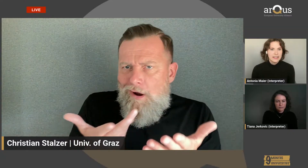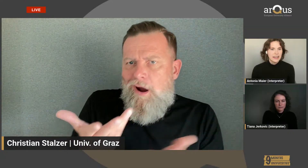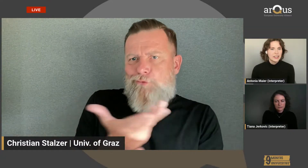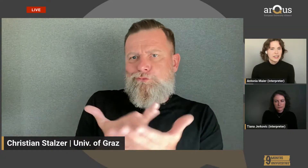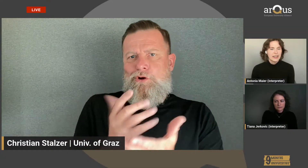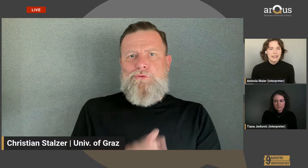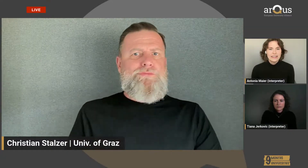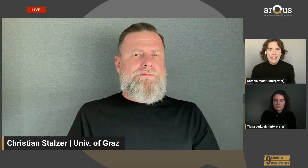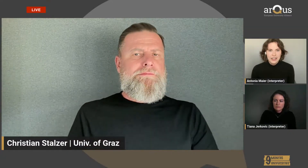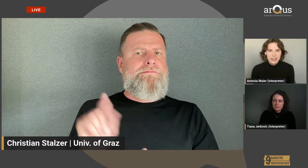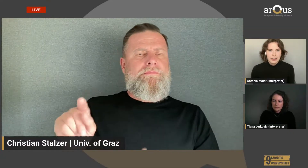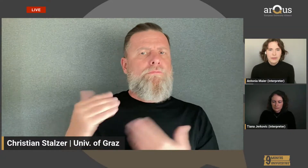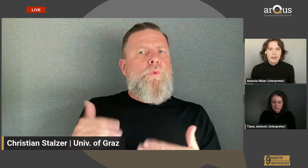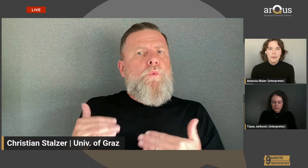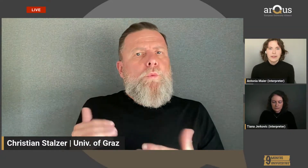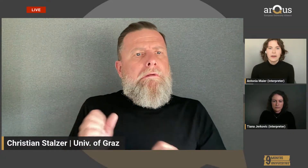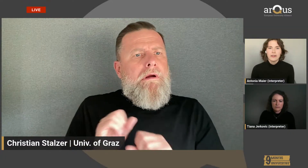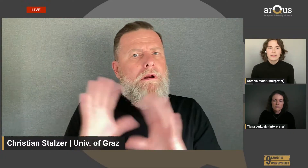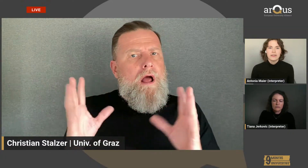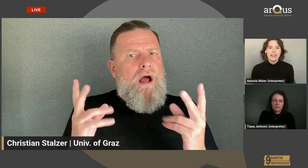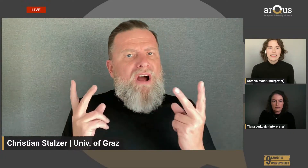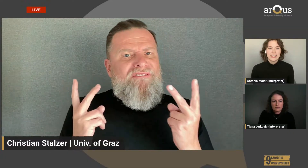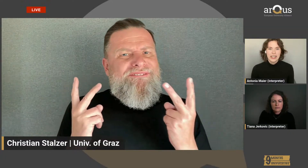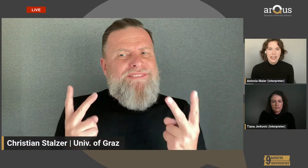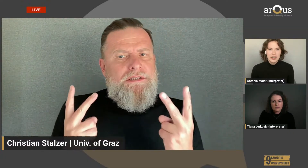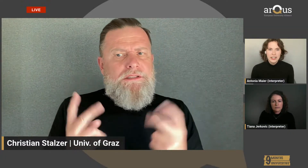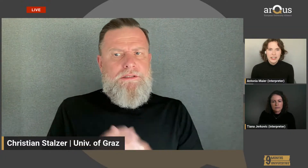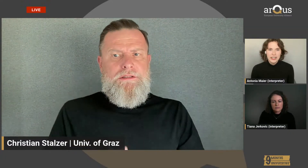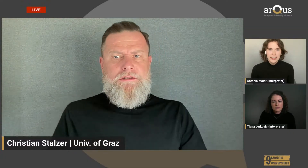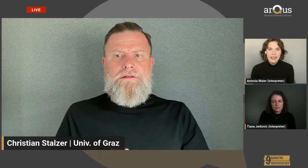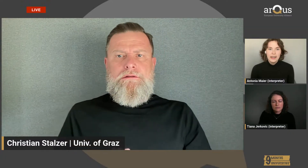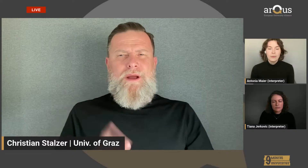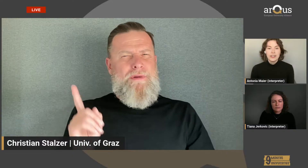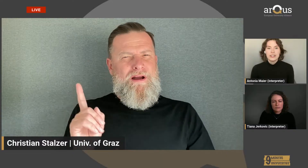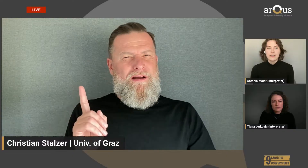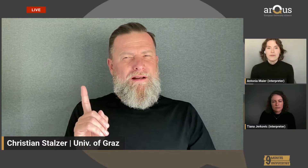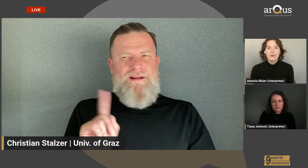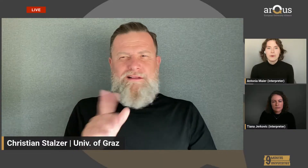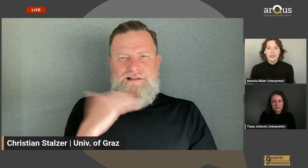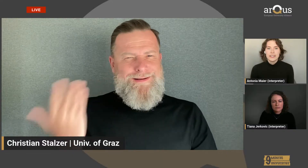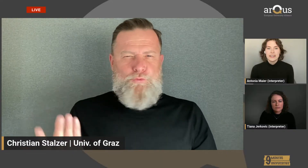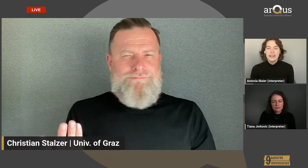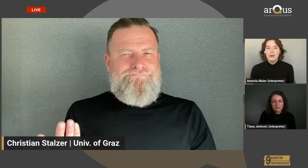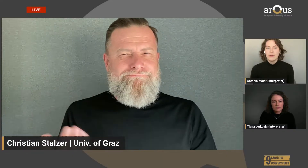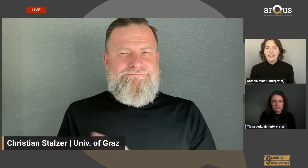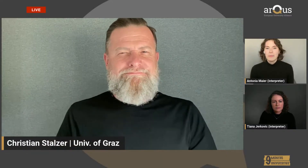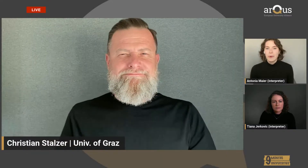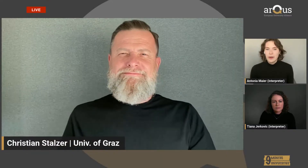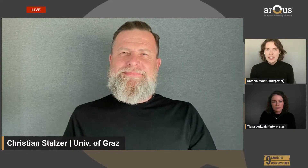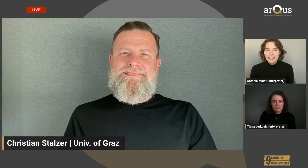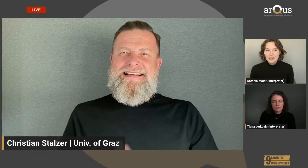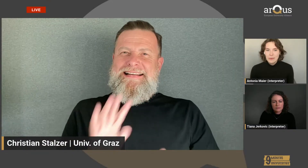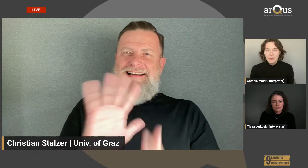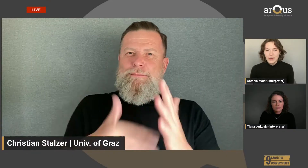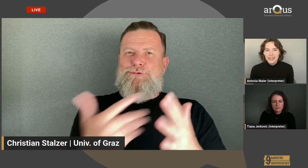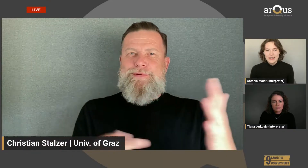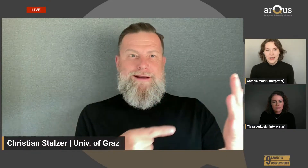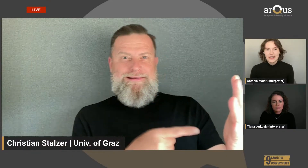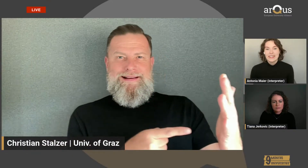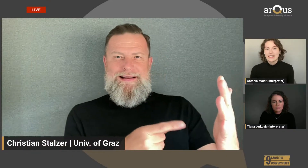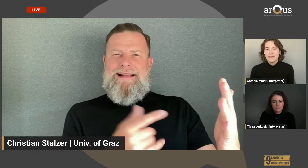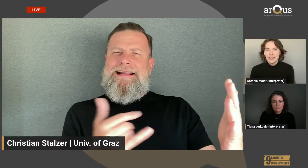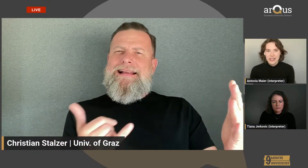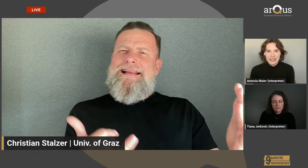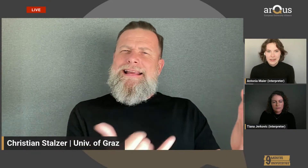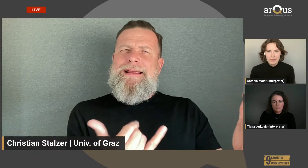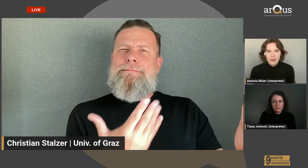about internationalization, you think about cultural exchange, which is of course really important, but it's